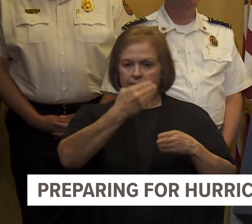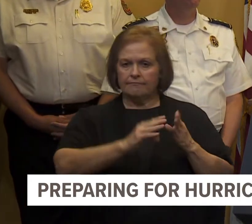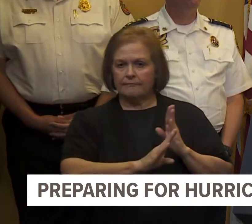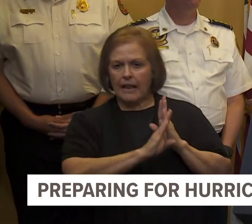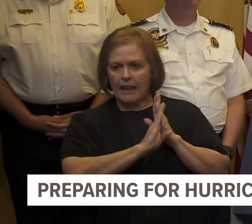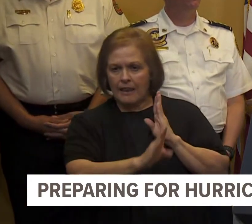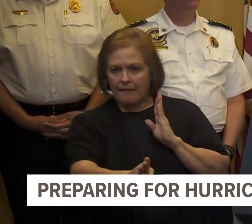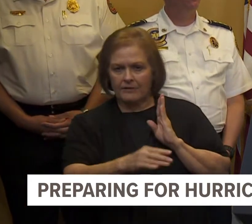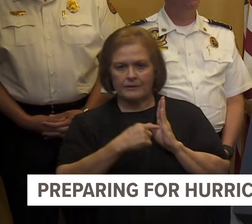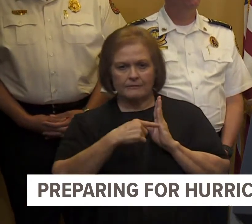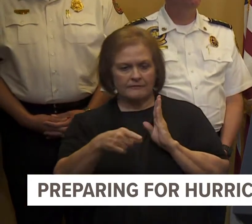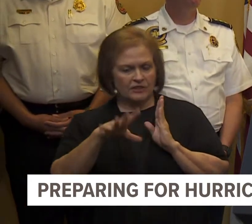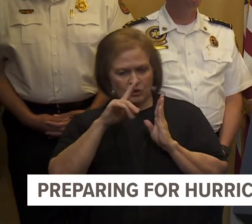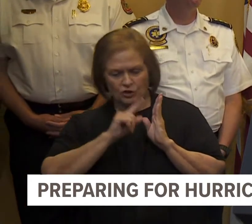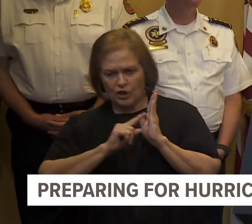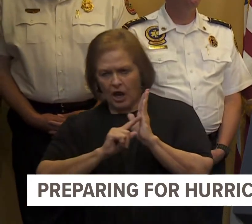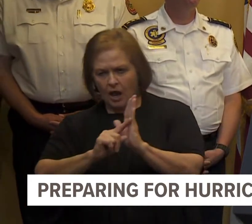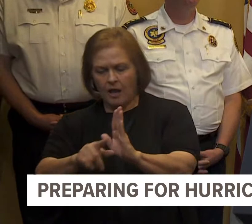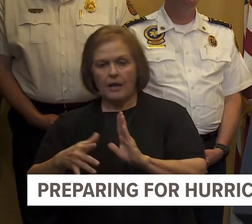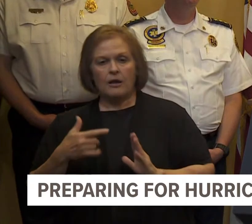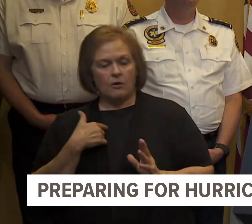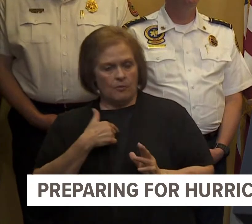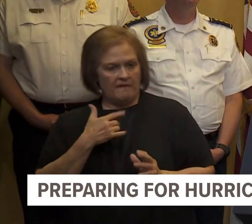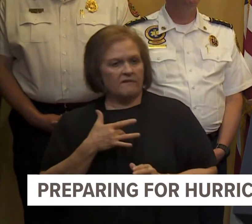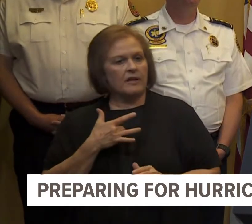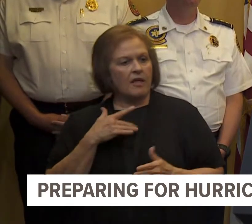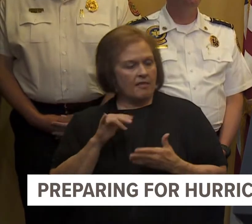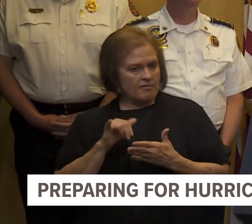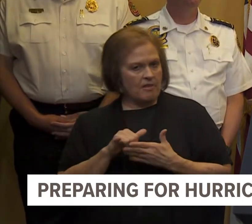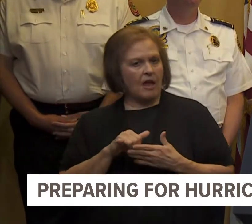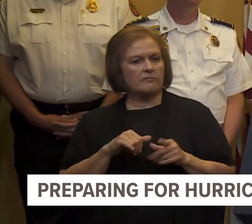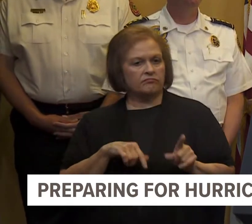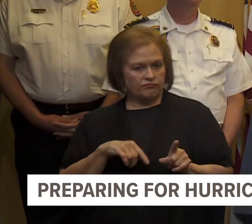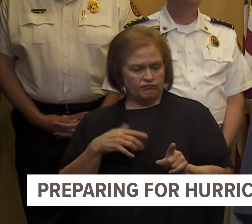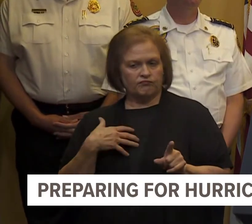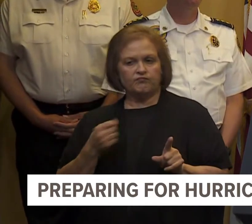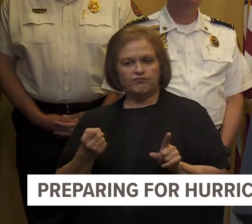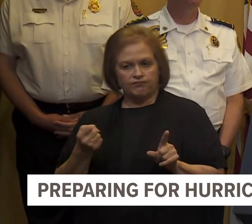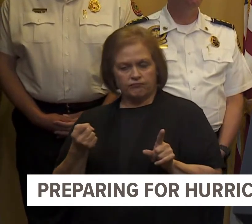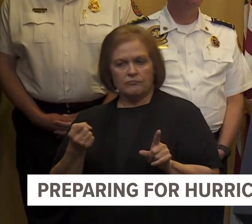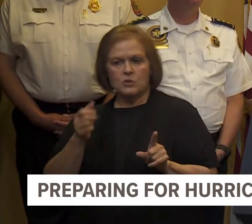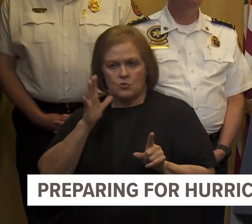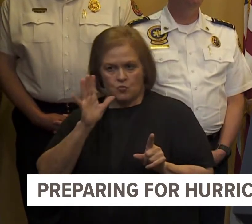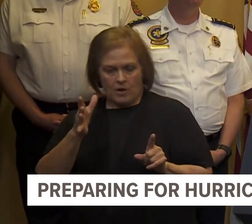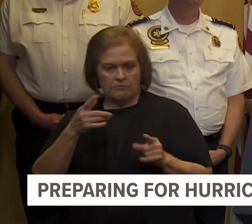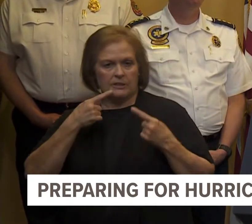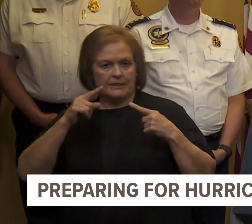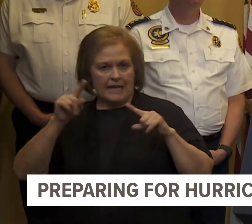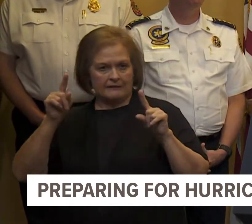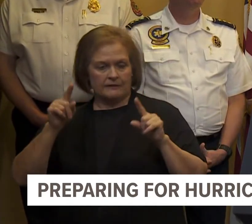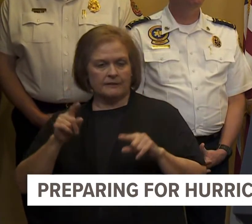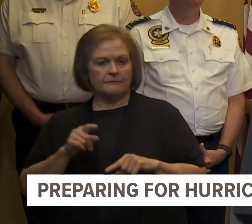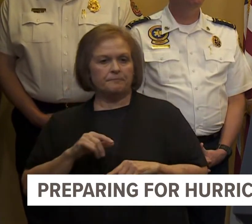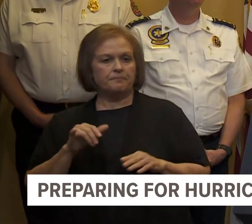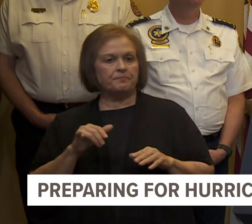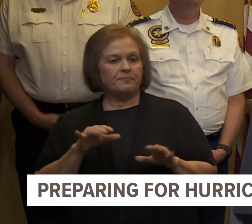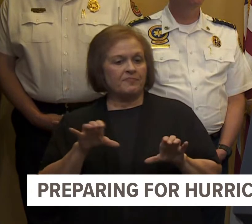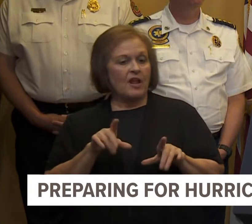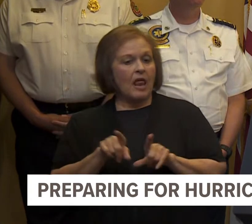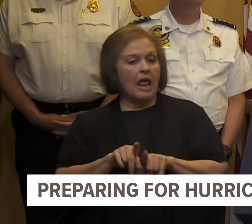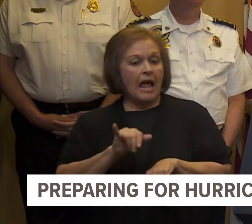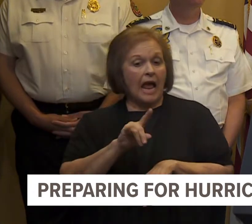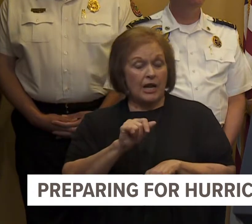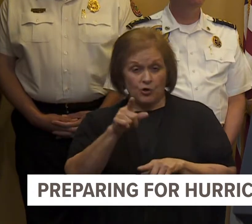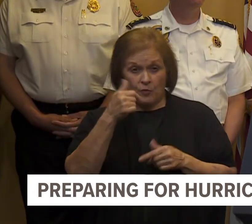walls. We are confident that the system will perform as was demonstrated in Hurricane Ida. As everybody